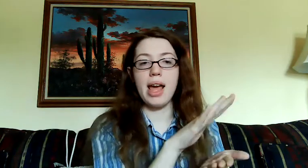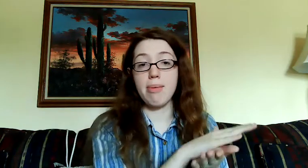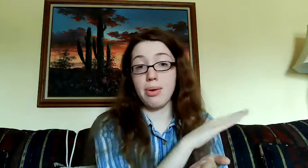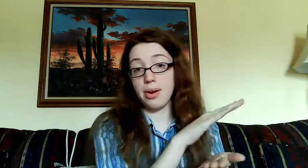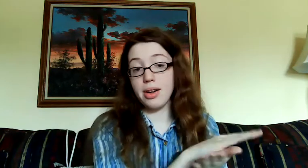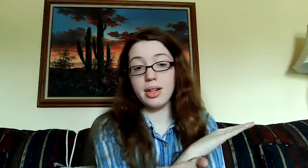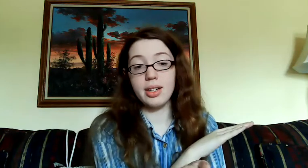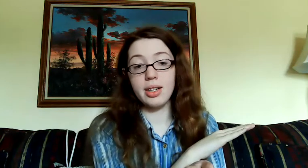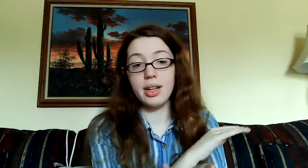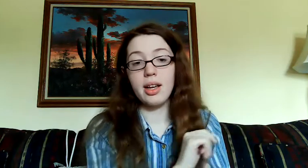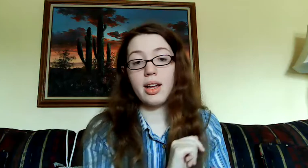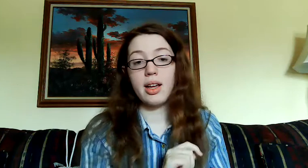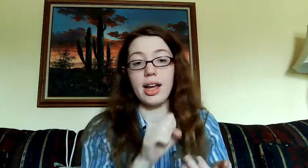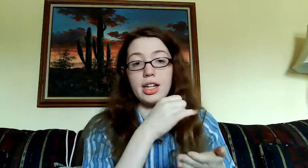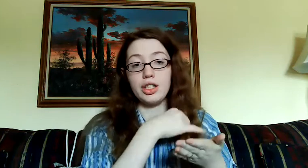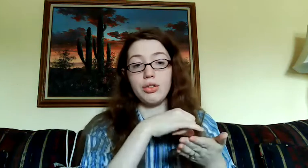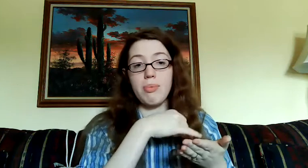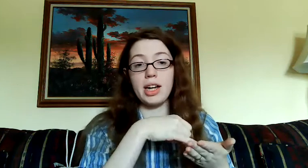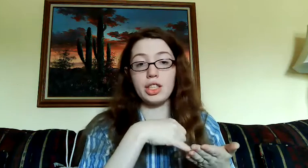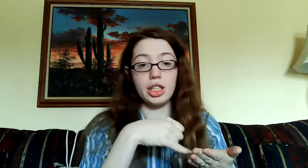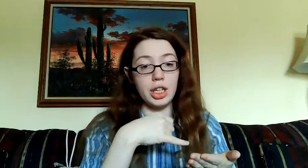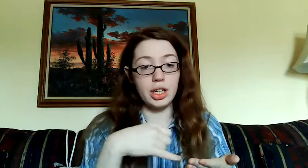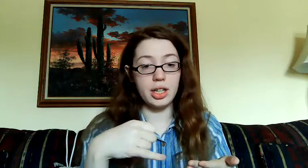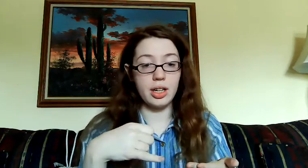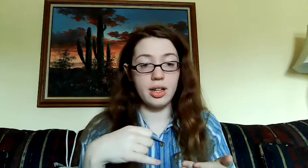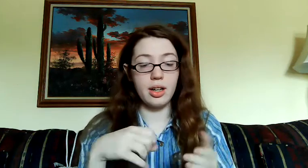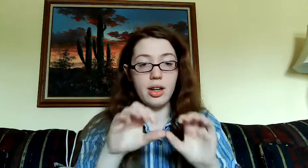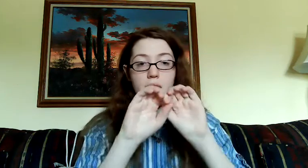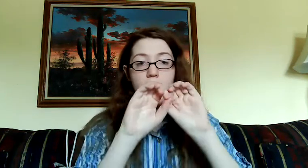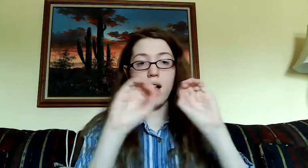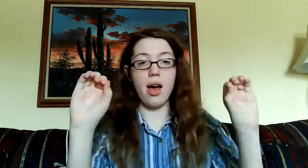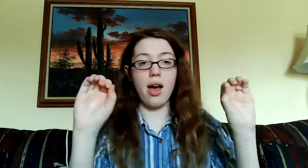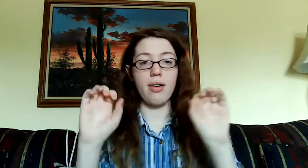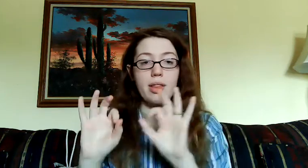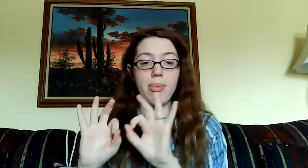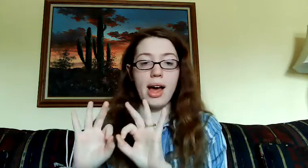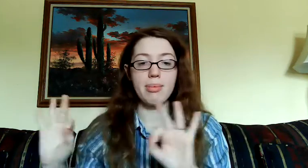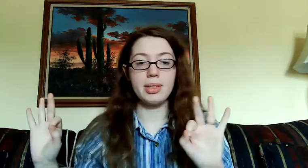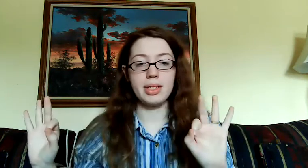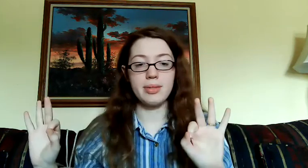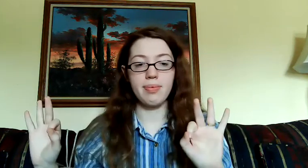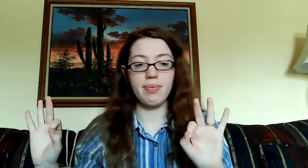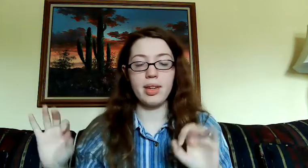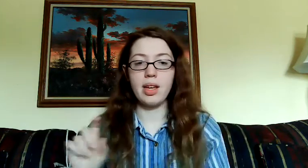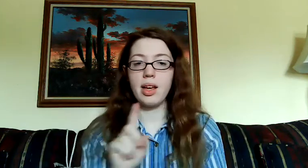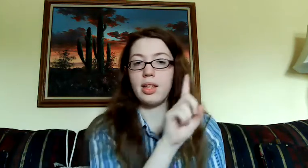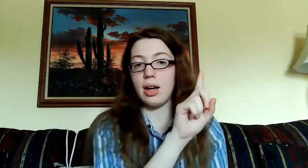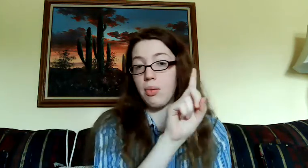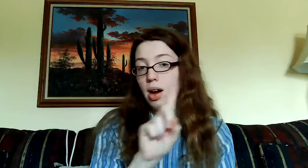paper and drew a picture of the pipes. Then I walked